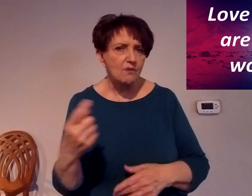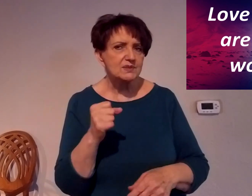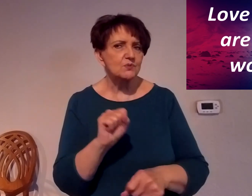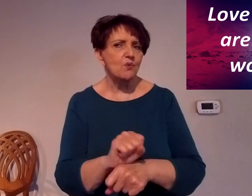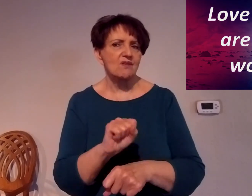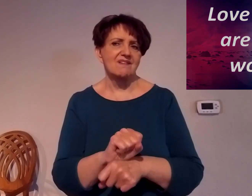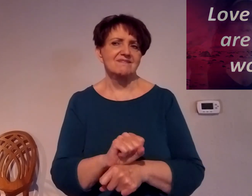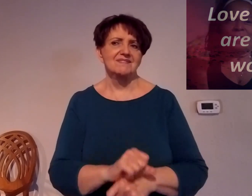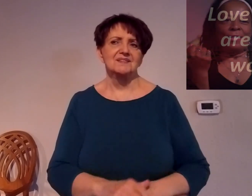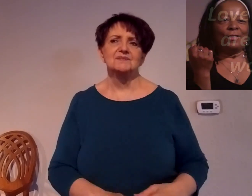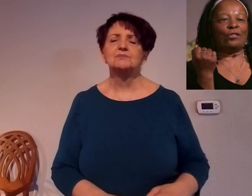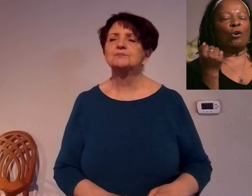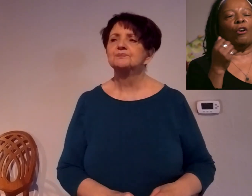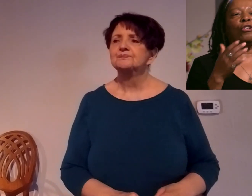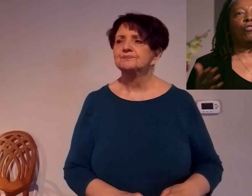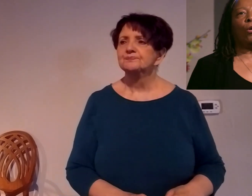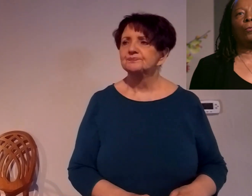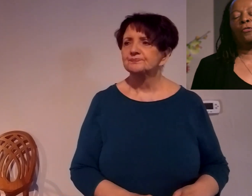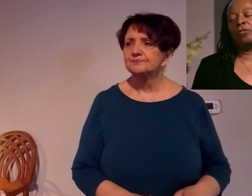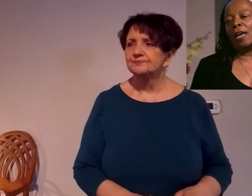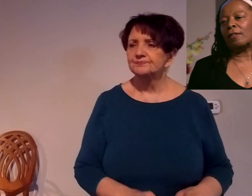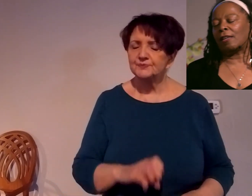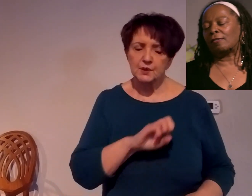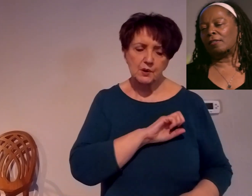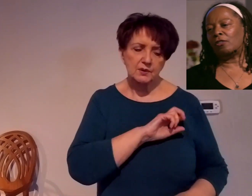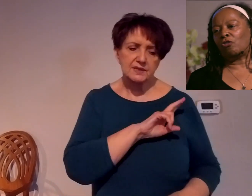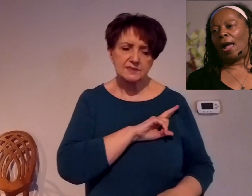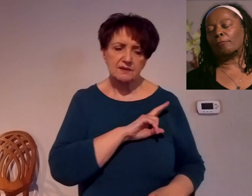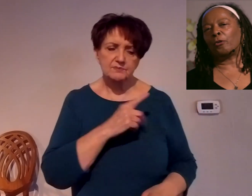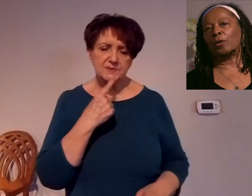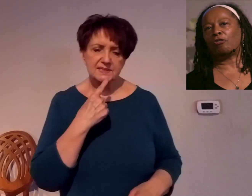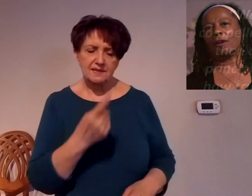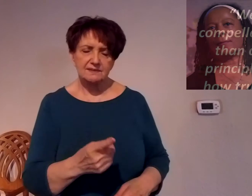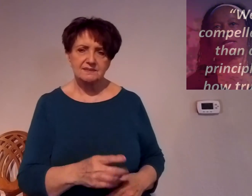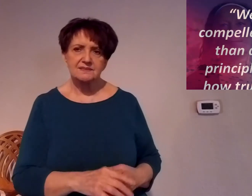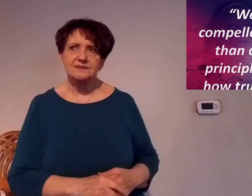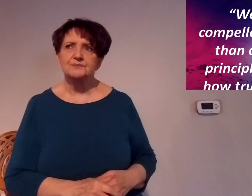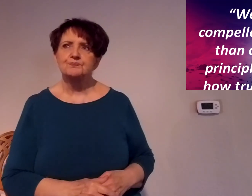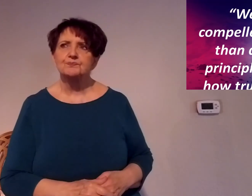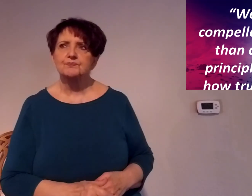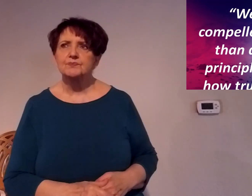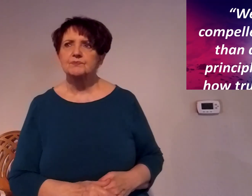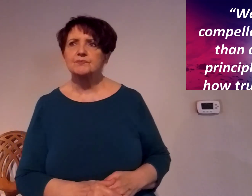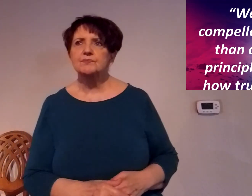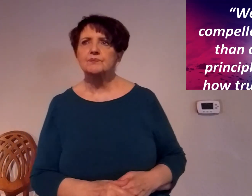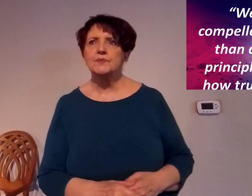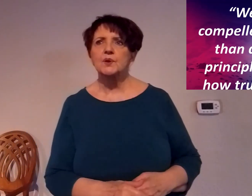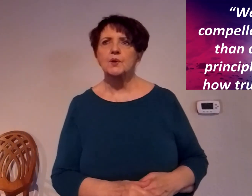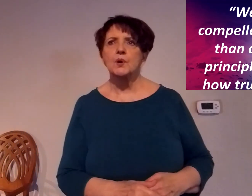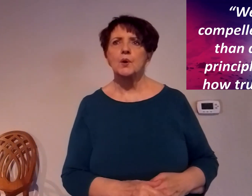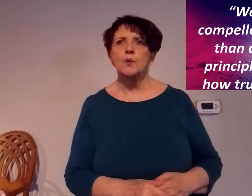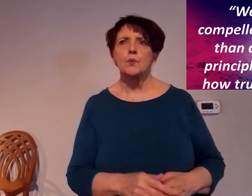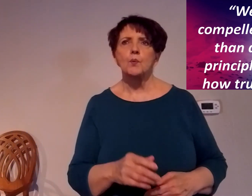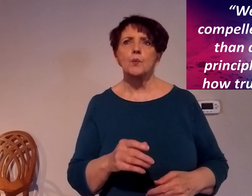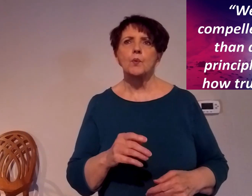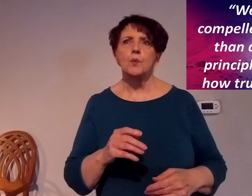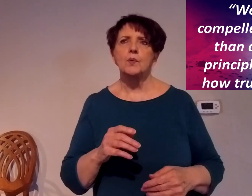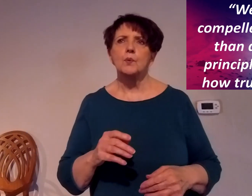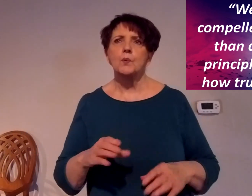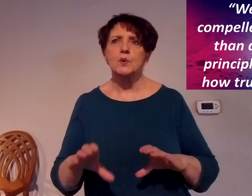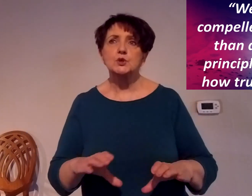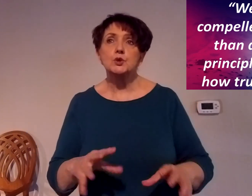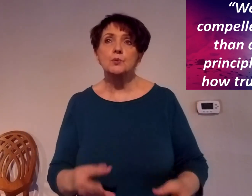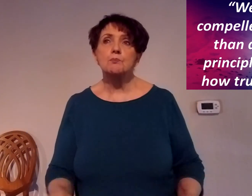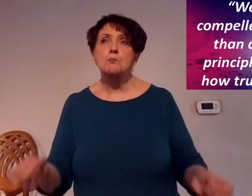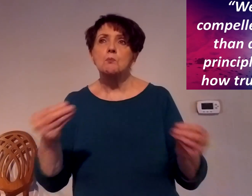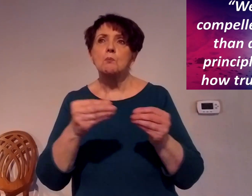always working. So Ernest Holmes tells us in this chapter, we shall be compelled to do more than simply announce